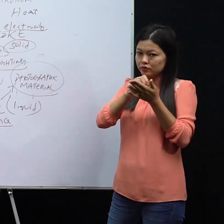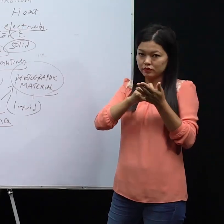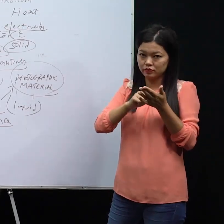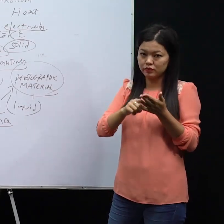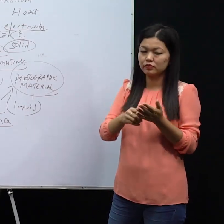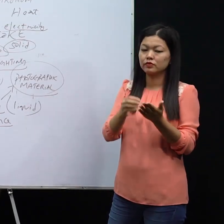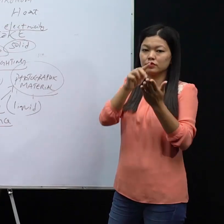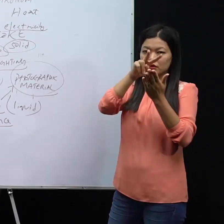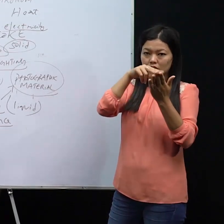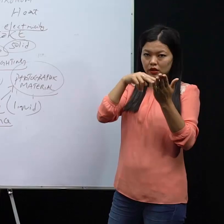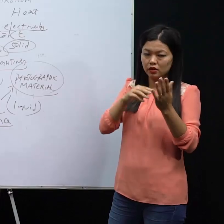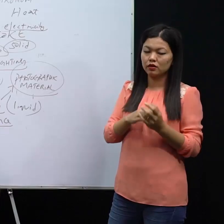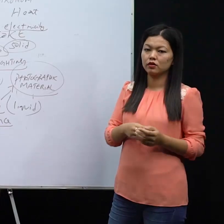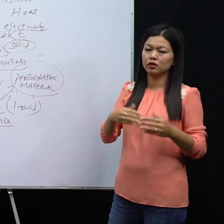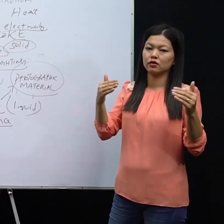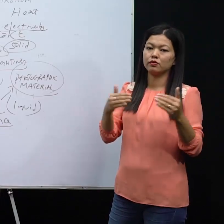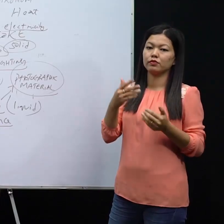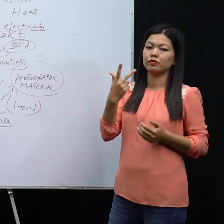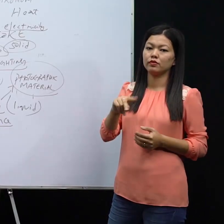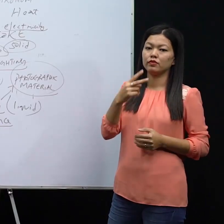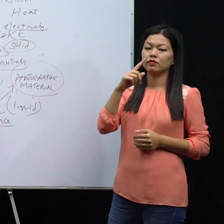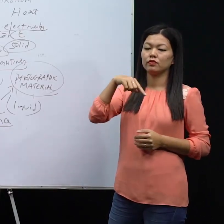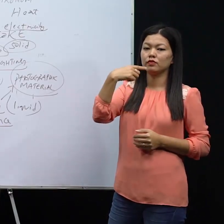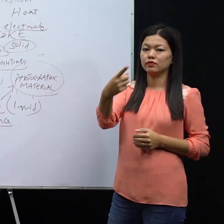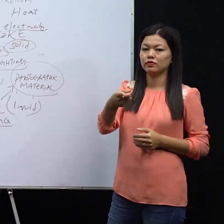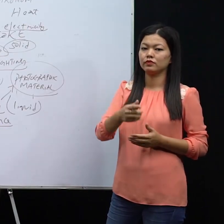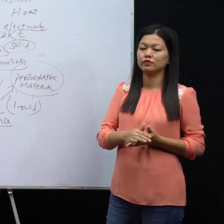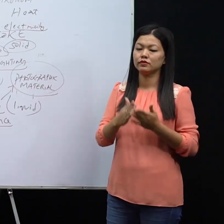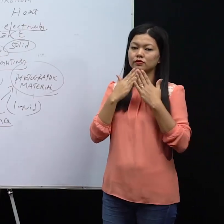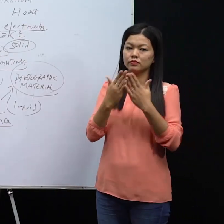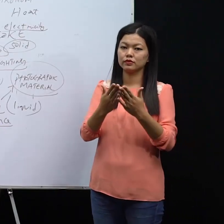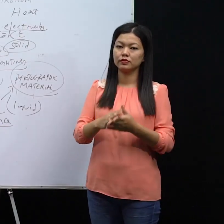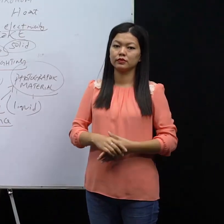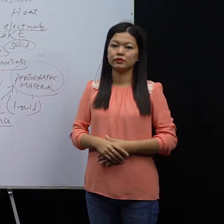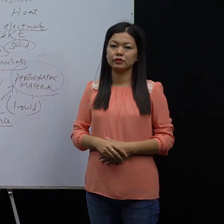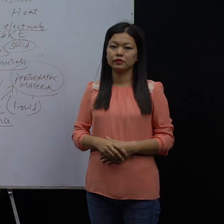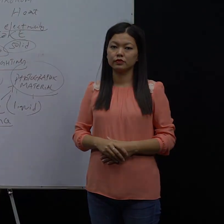I'll see you tomorrow, and we'll continue the petroleum. Thank you.